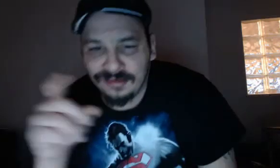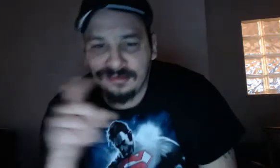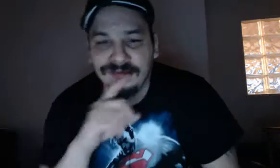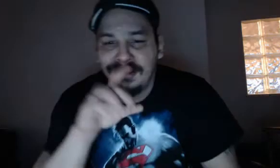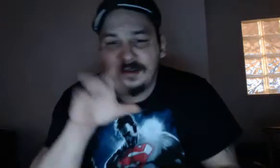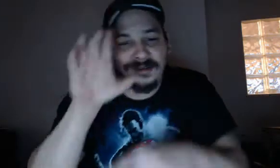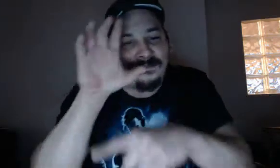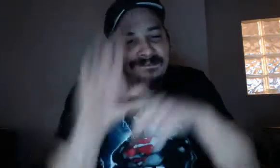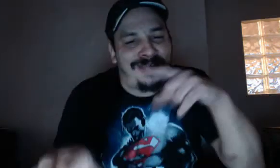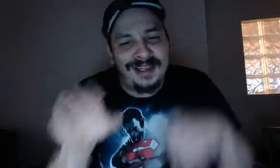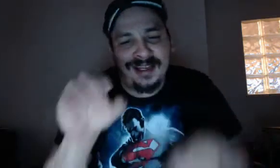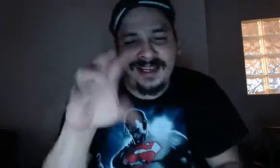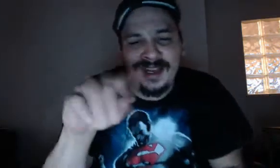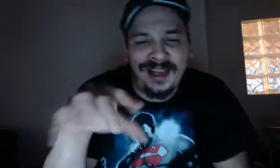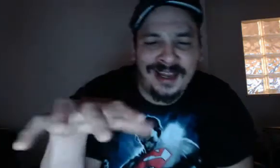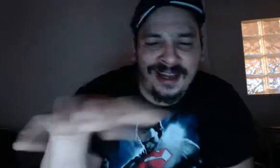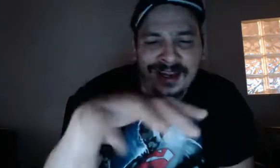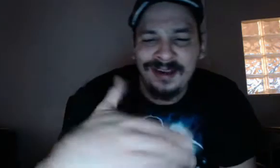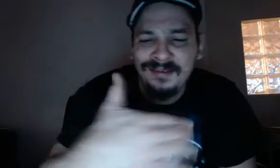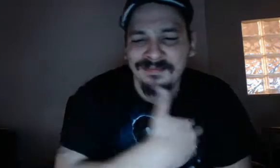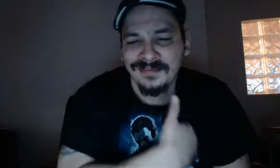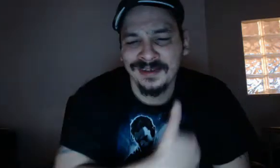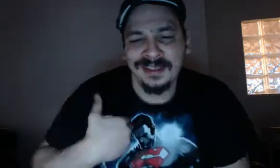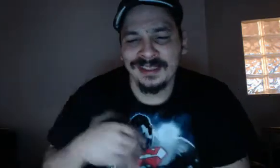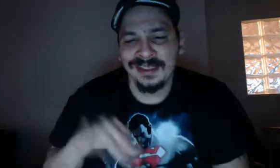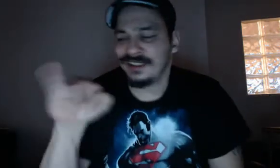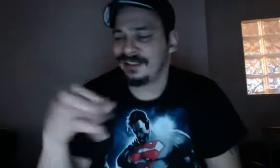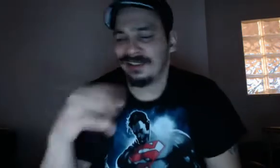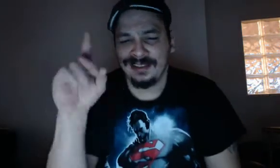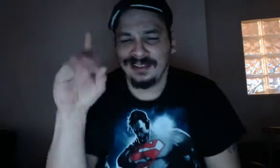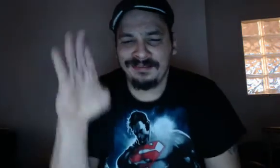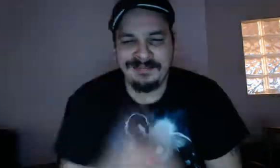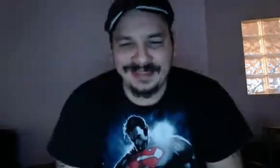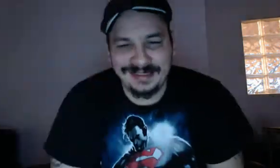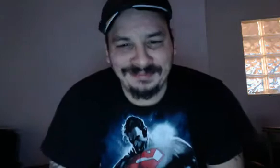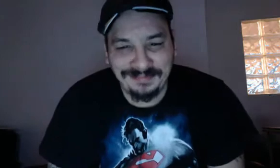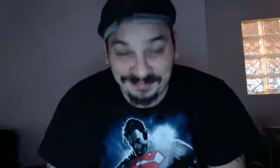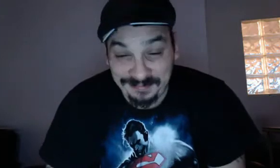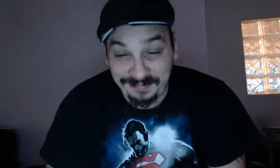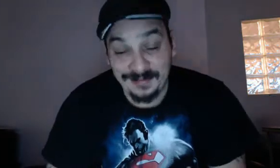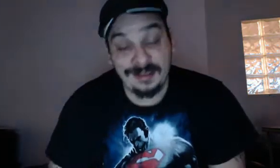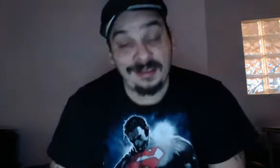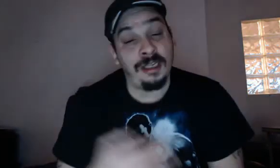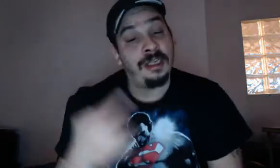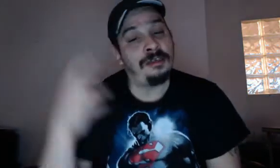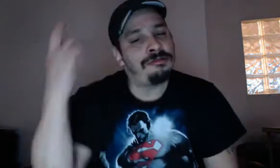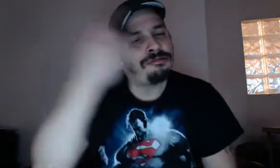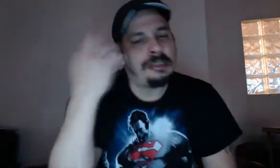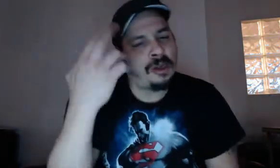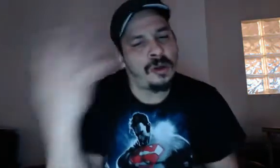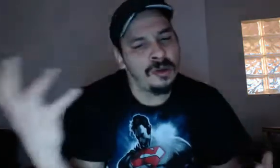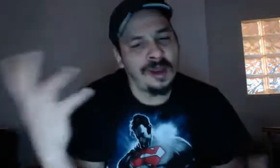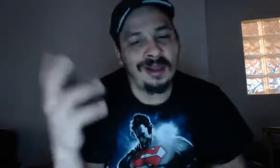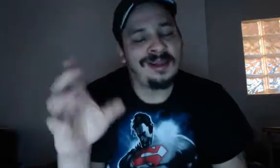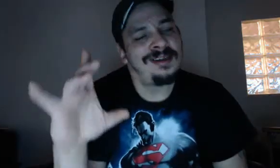authorized dealer for exceptional offers to Mercedes-Benz Financial Services. Over the next 40 years, the United States population is going to grow by